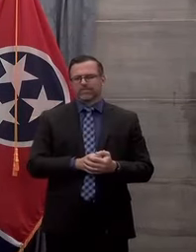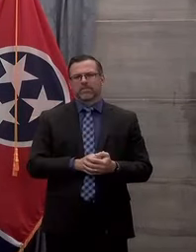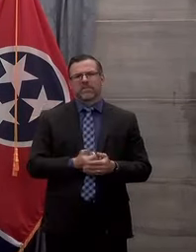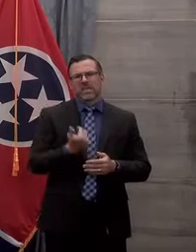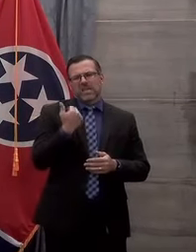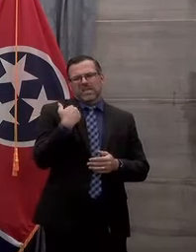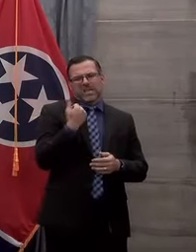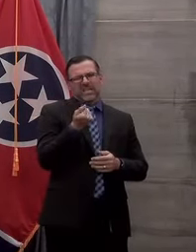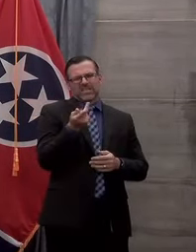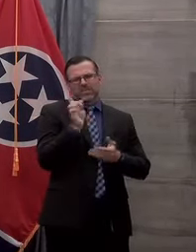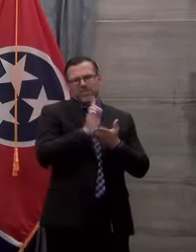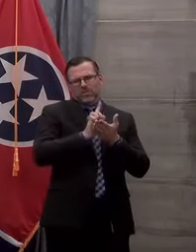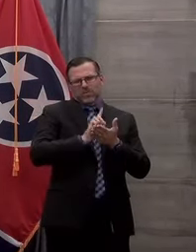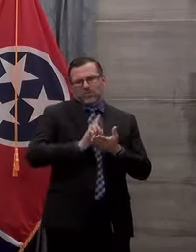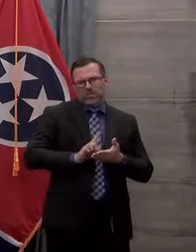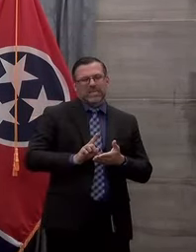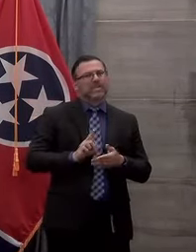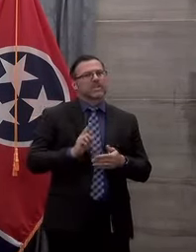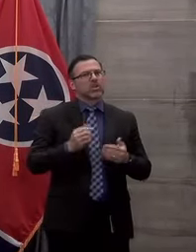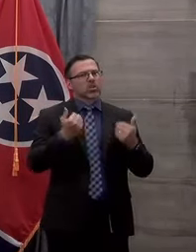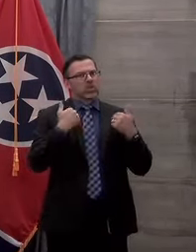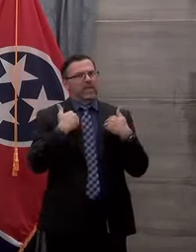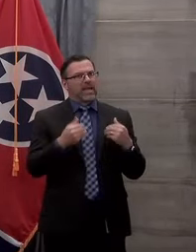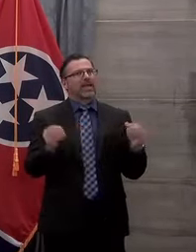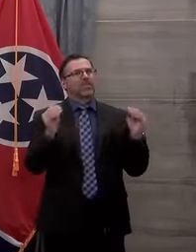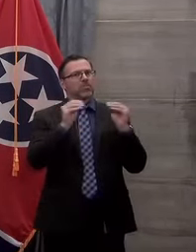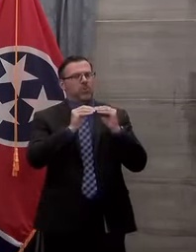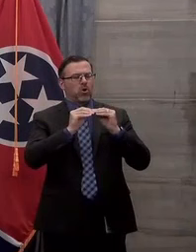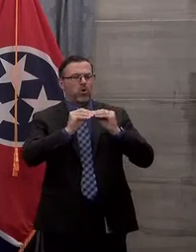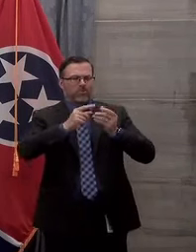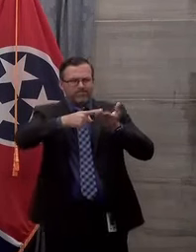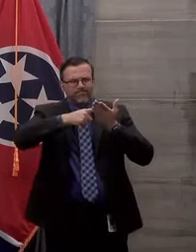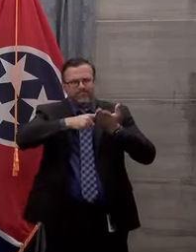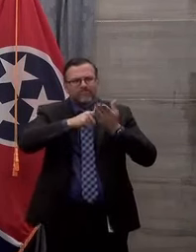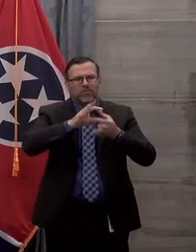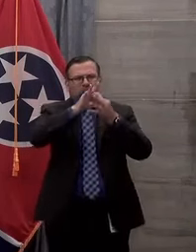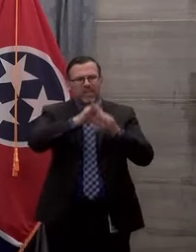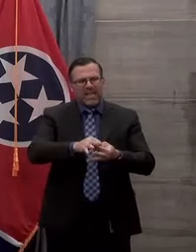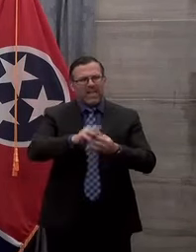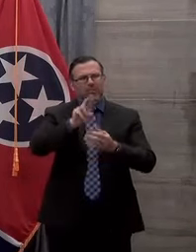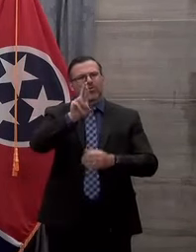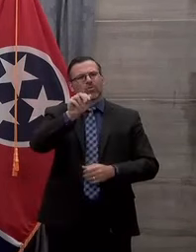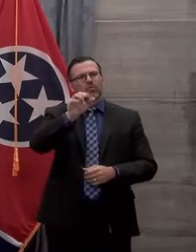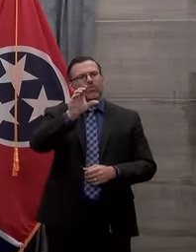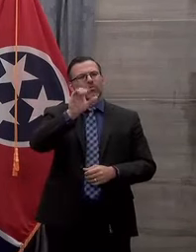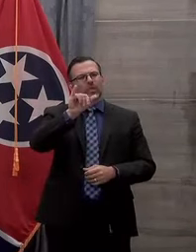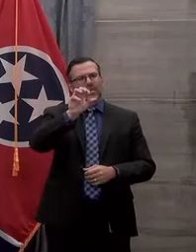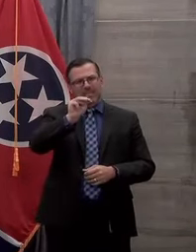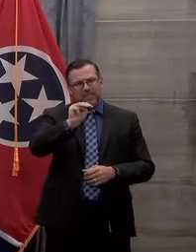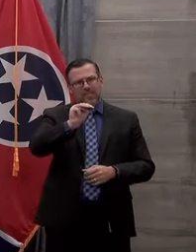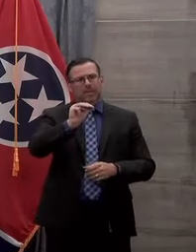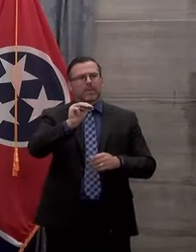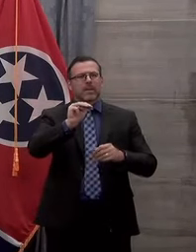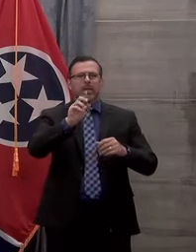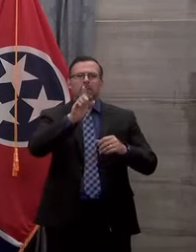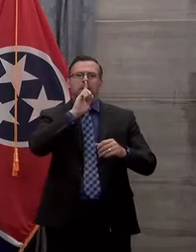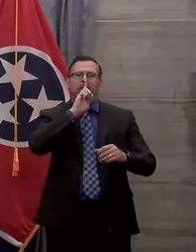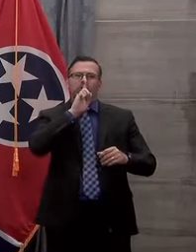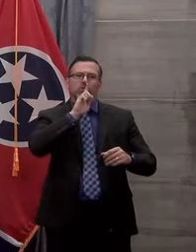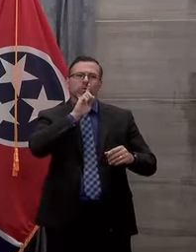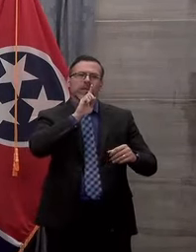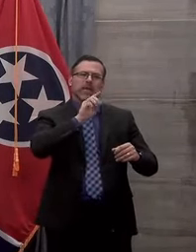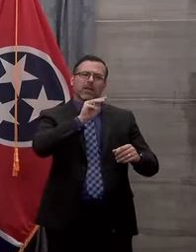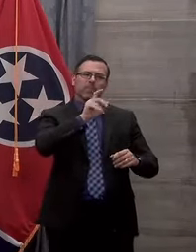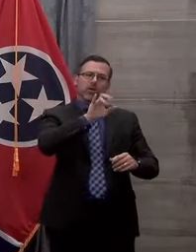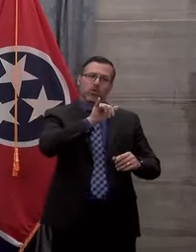weeks, we've had an elevated conversation, certainly around the racial reconciliation and disparities.